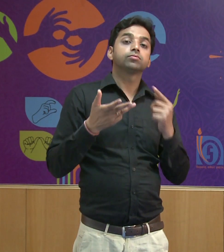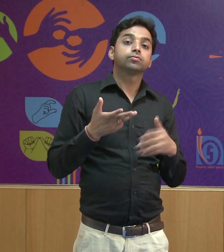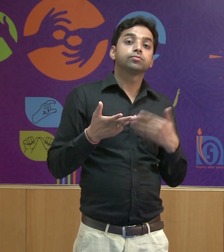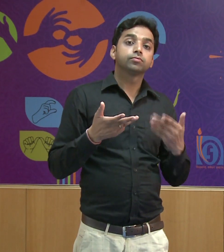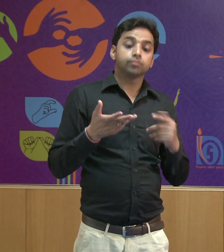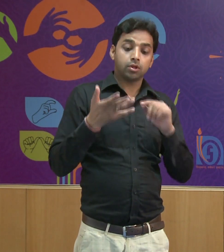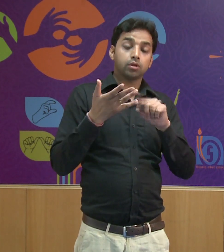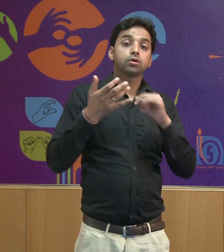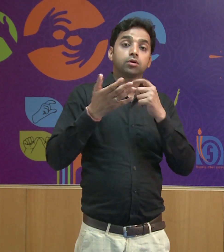Sri Lanka,